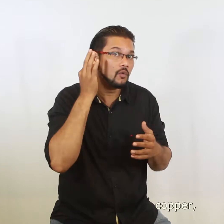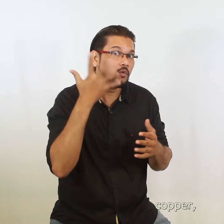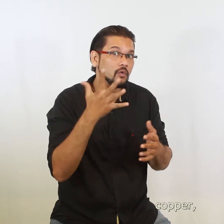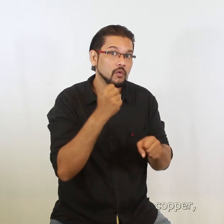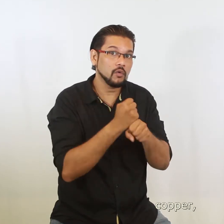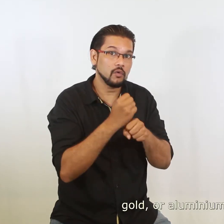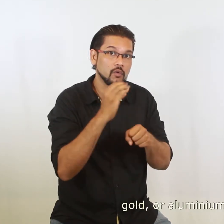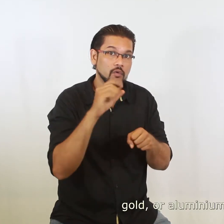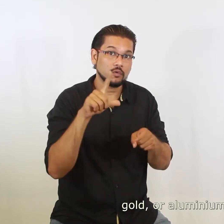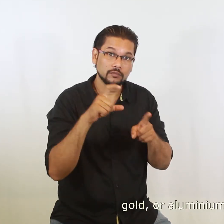gold, or aluminium.